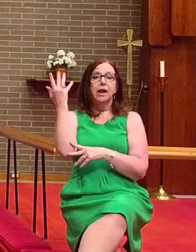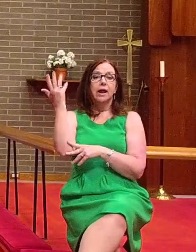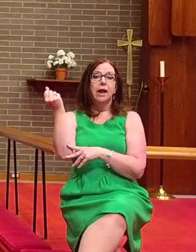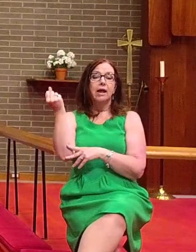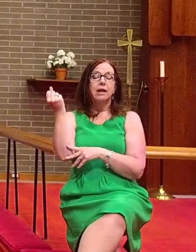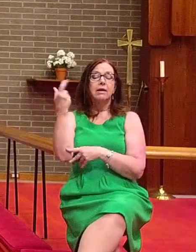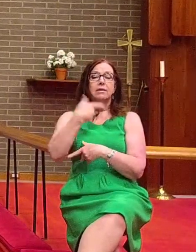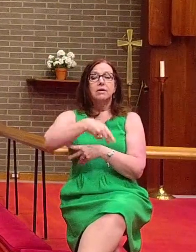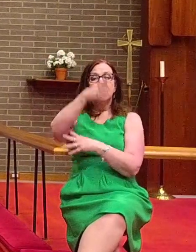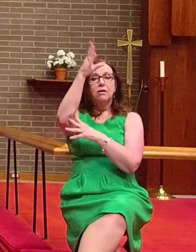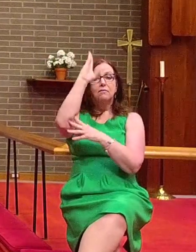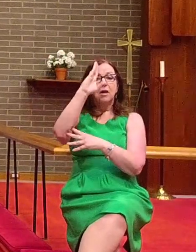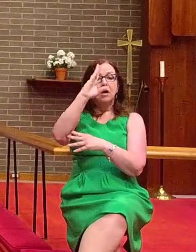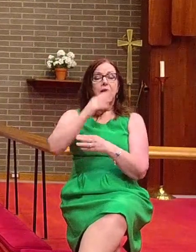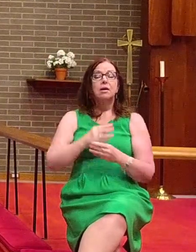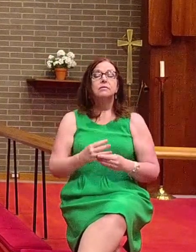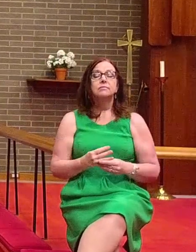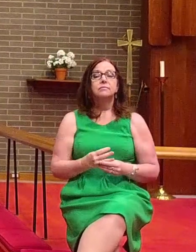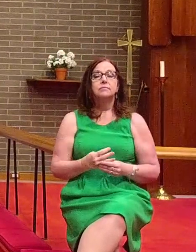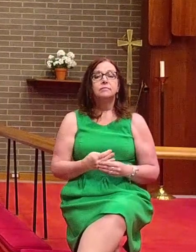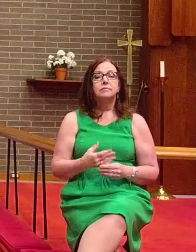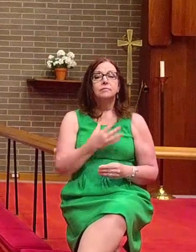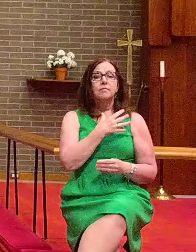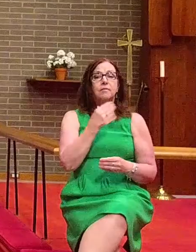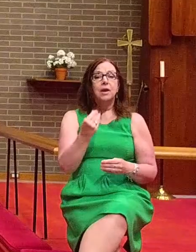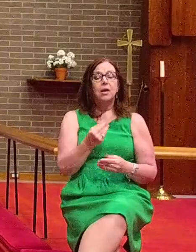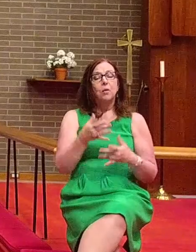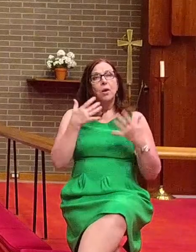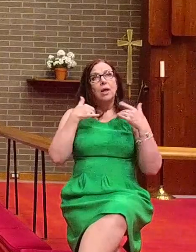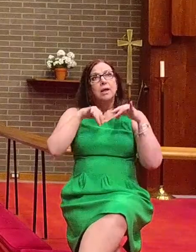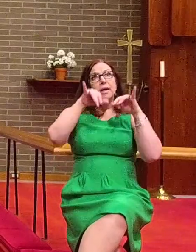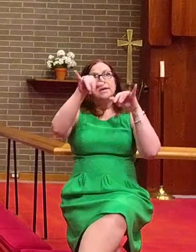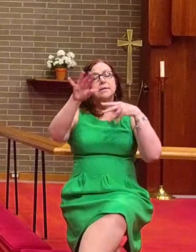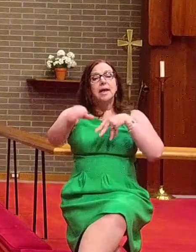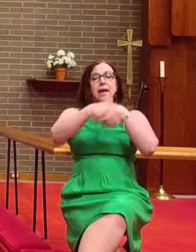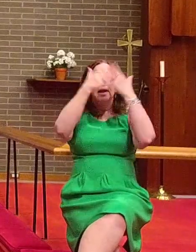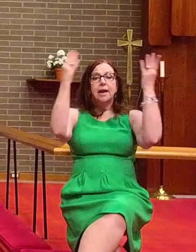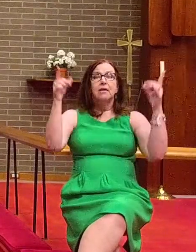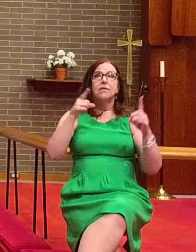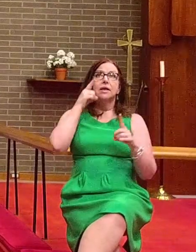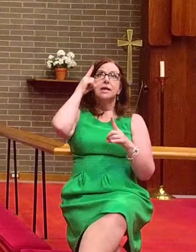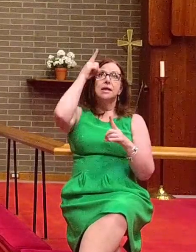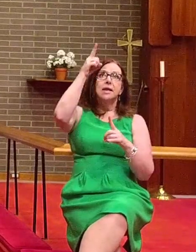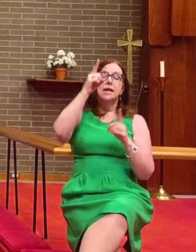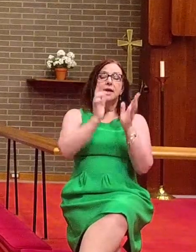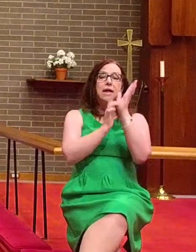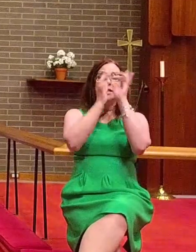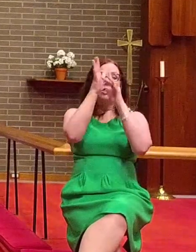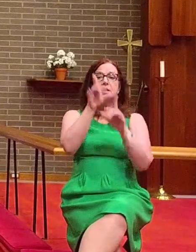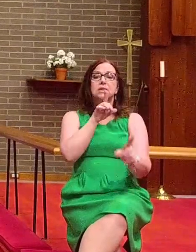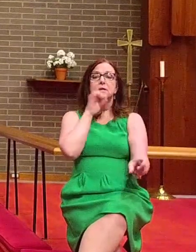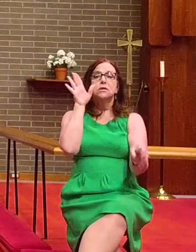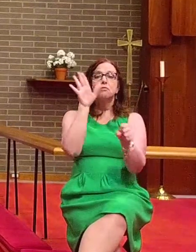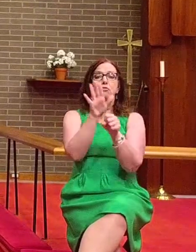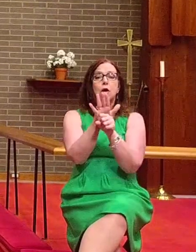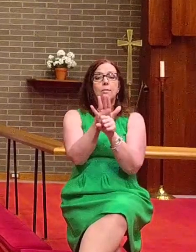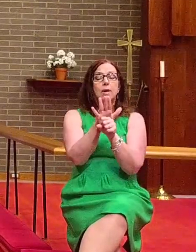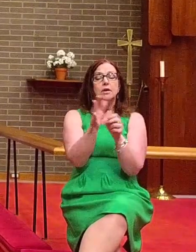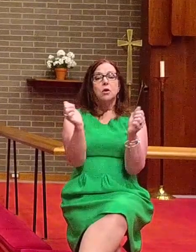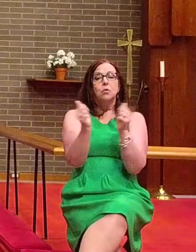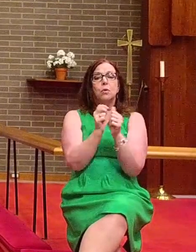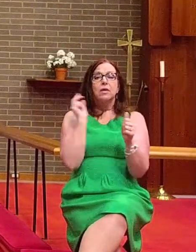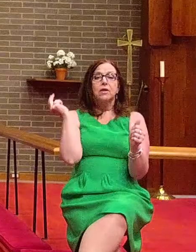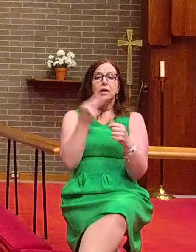God. And while he was in heaven, he promised us to be with us till the